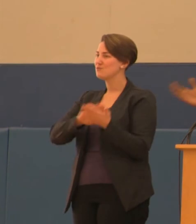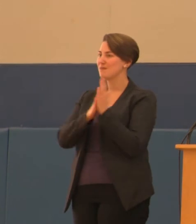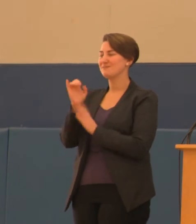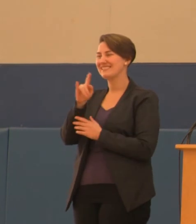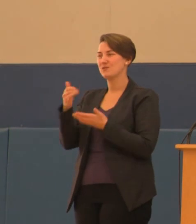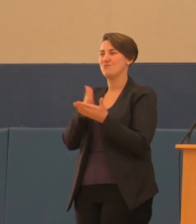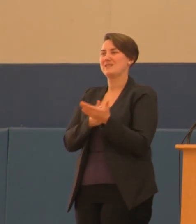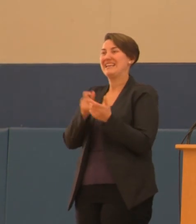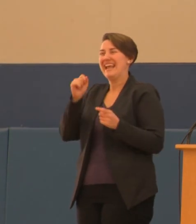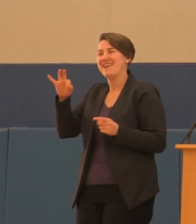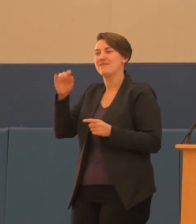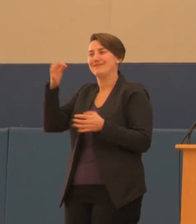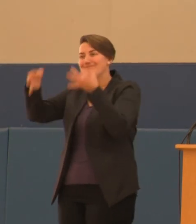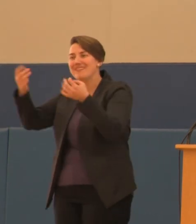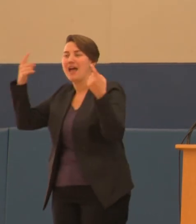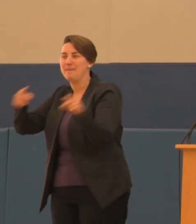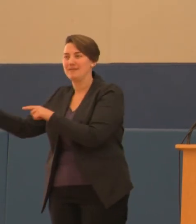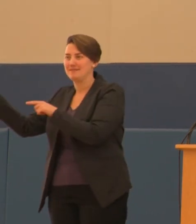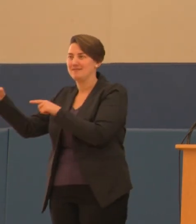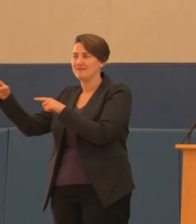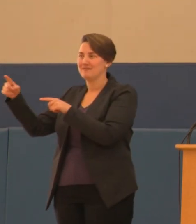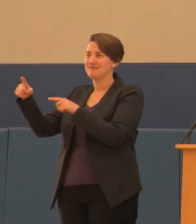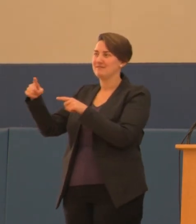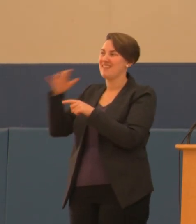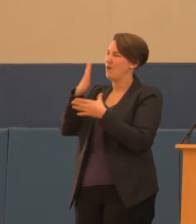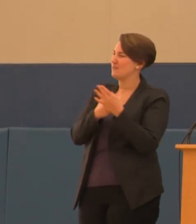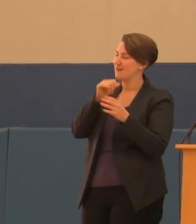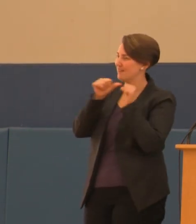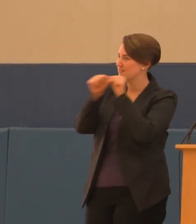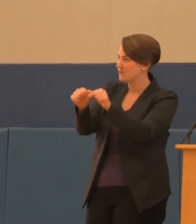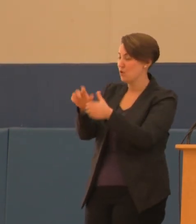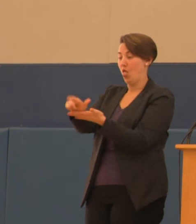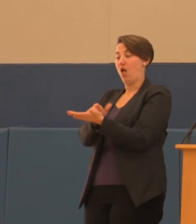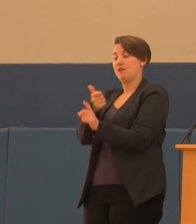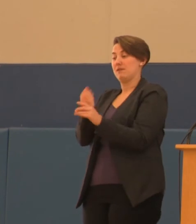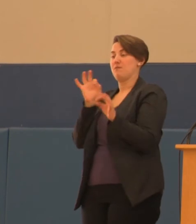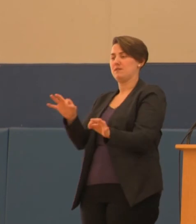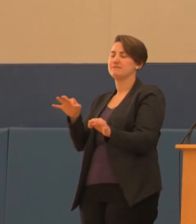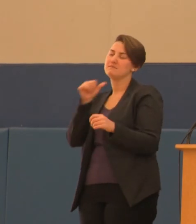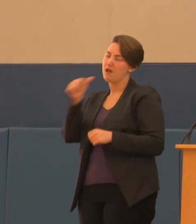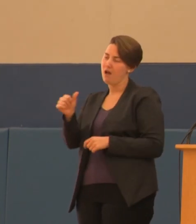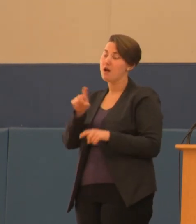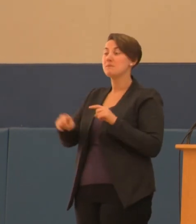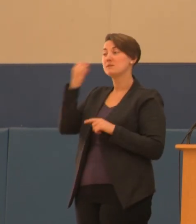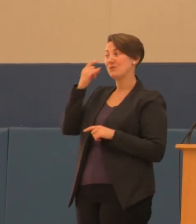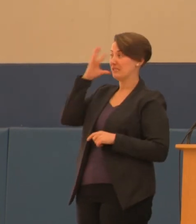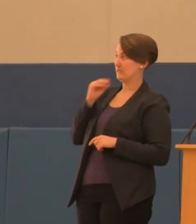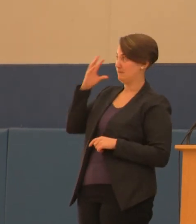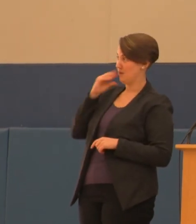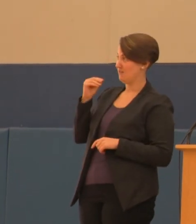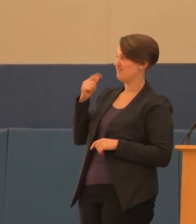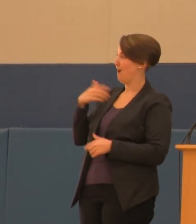there's an active state claim going on. So again, may not be perfect, but if you're a victim, filing the complaint